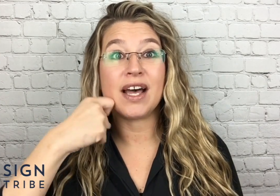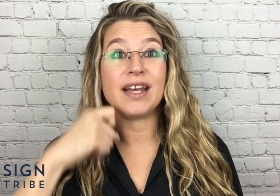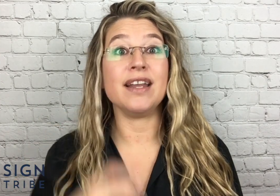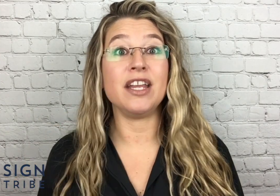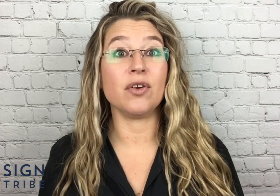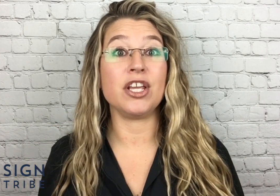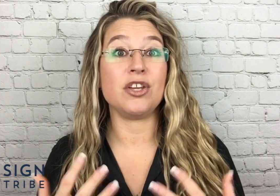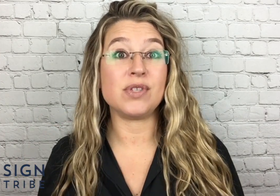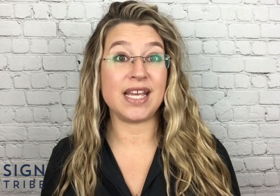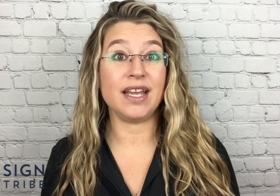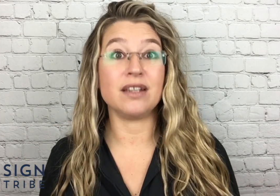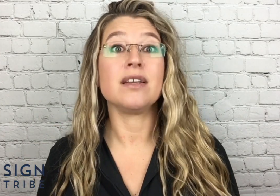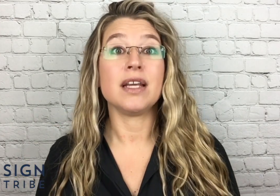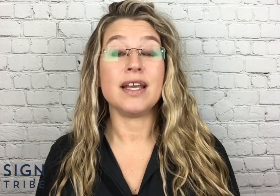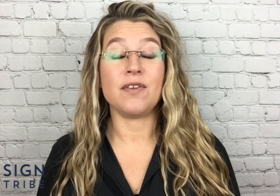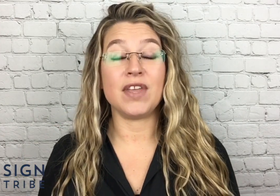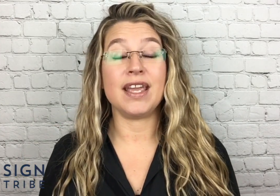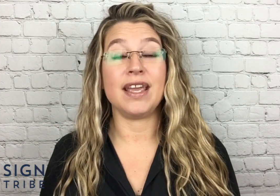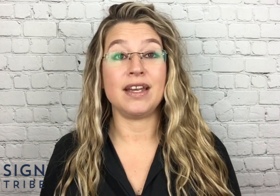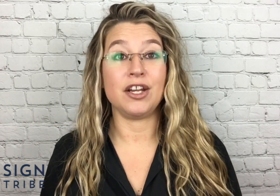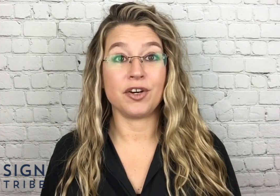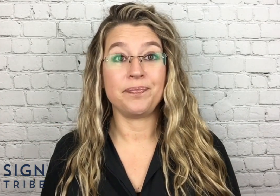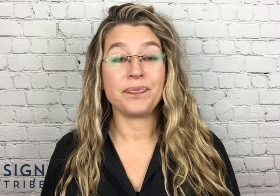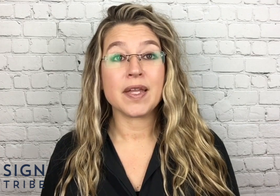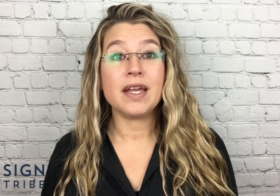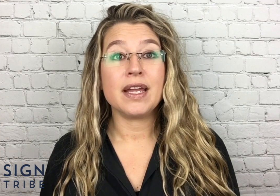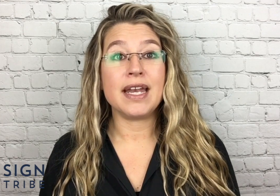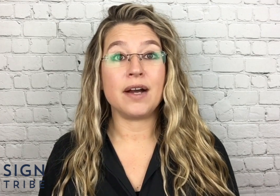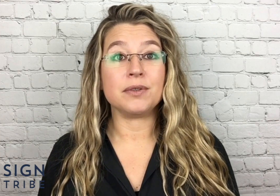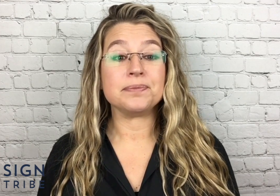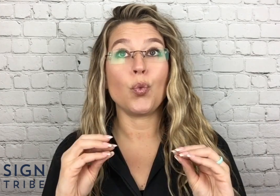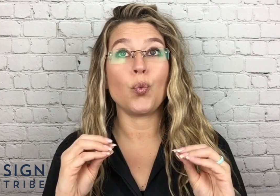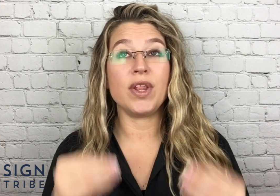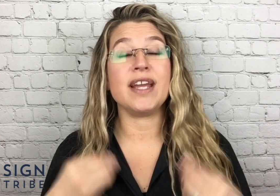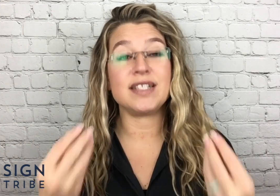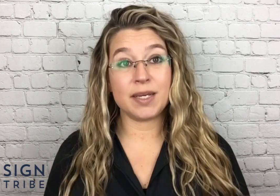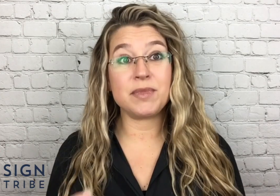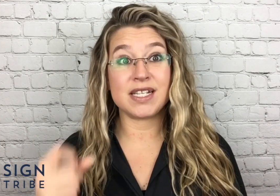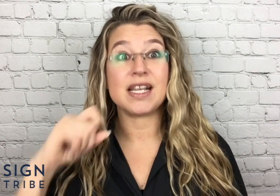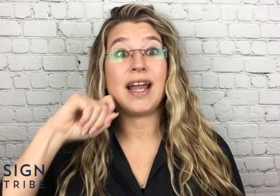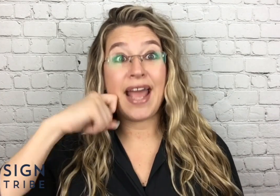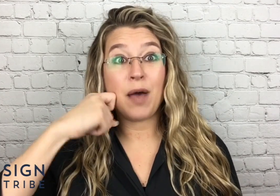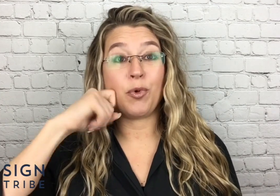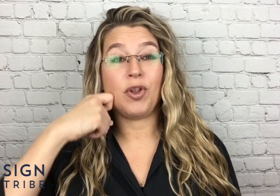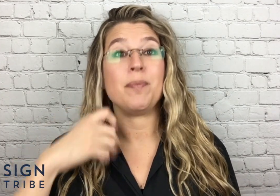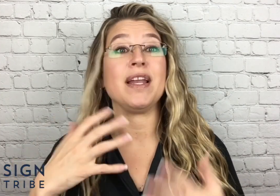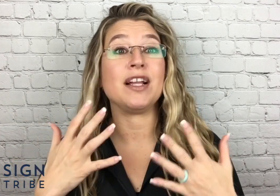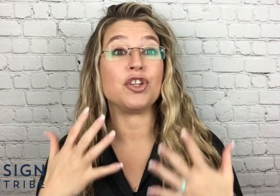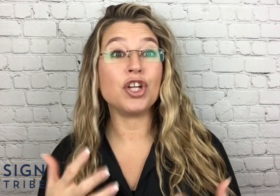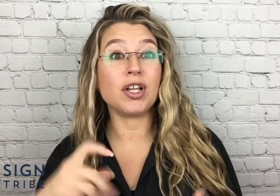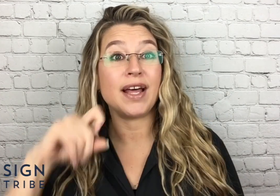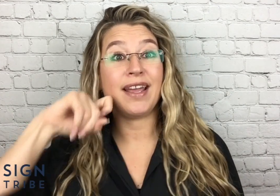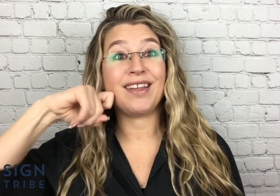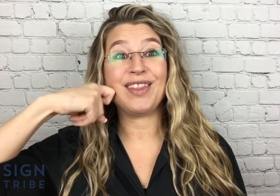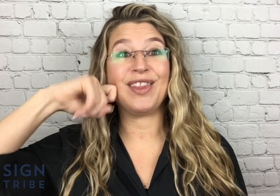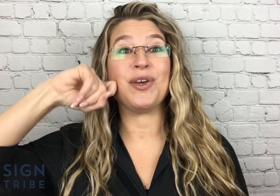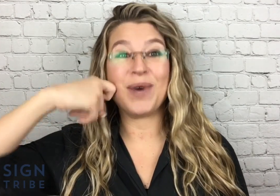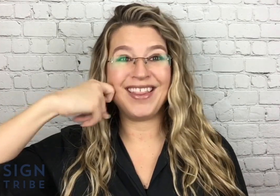and hearing you say it if they can hear. Now, when they attempt to sign apple, it may not look like the way that you